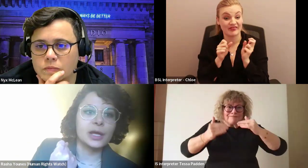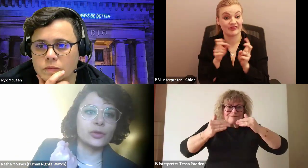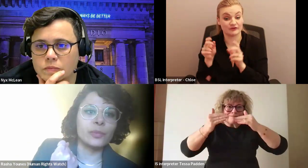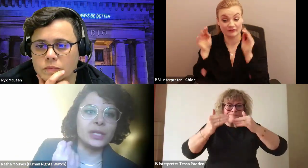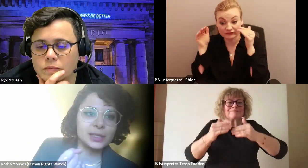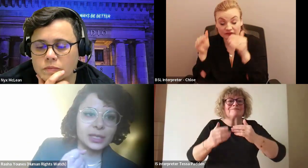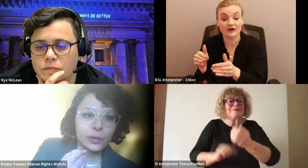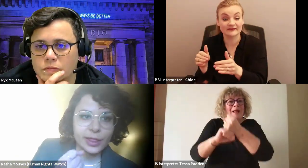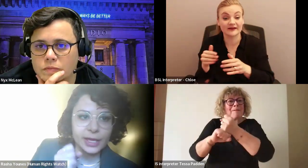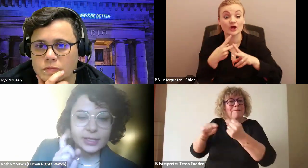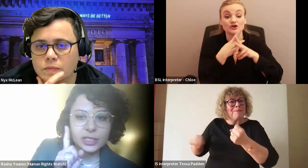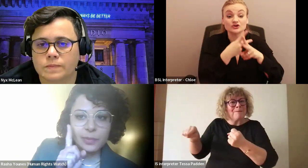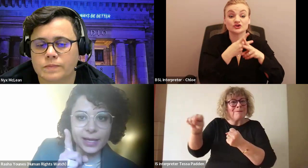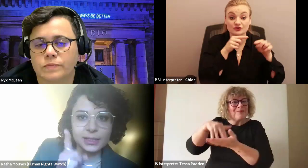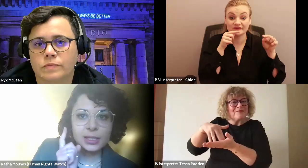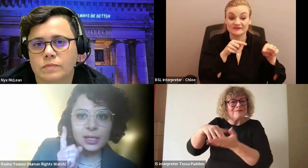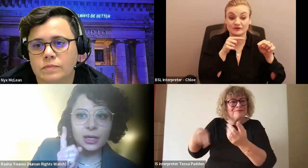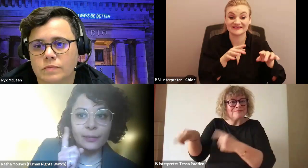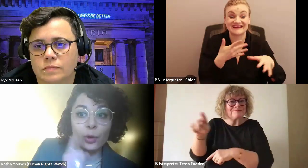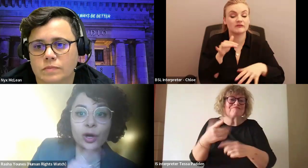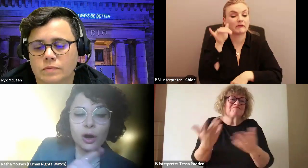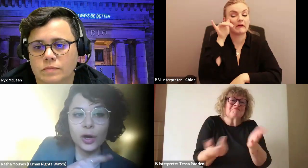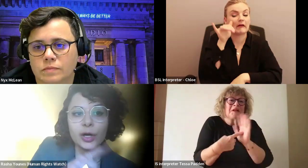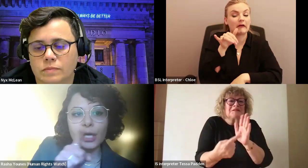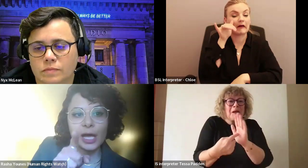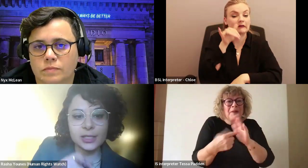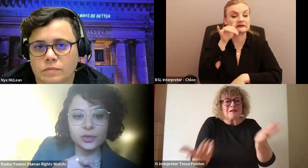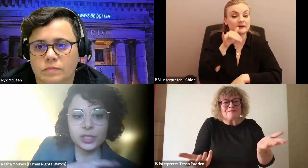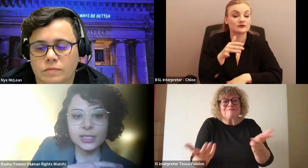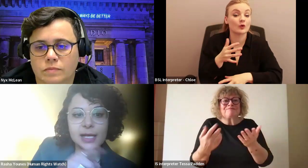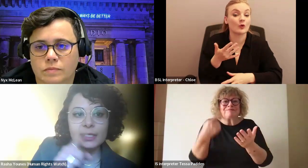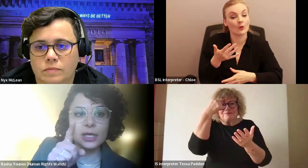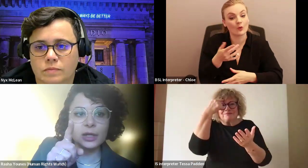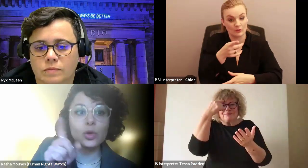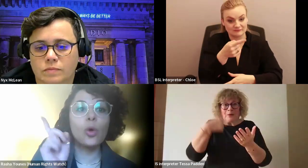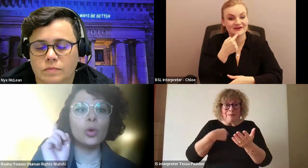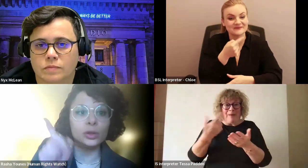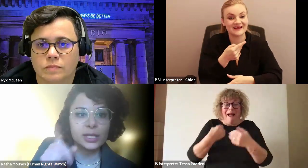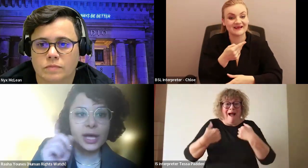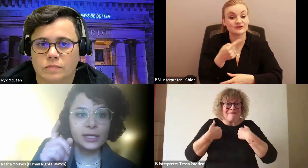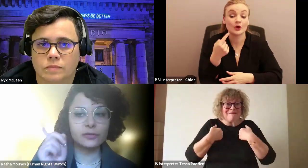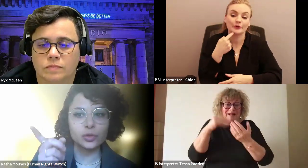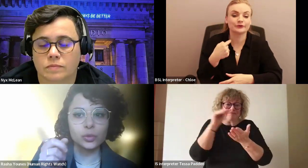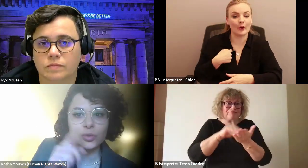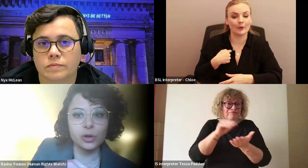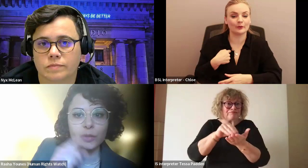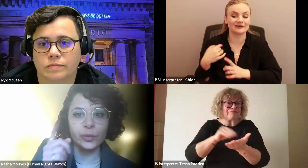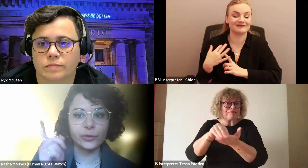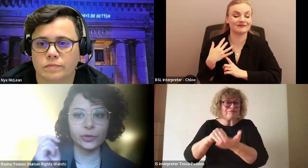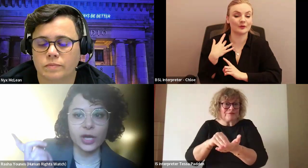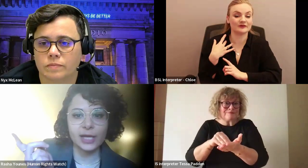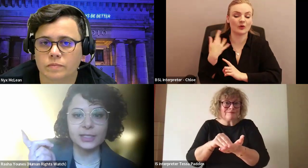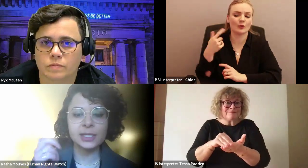forces, immediately when they suspect or are, as you just said, told that individuals